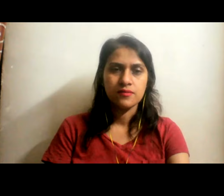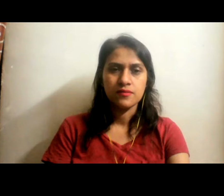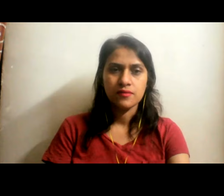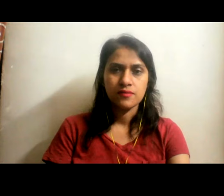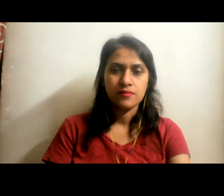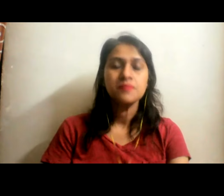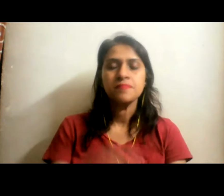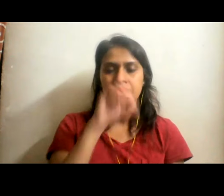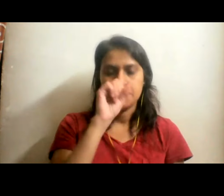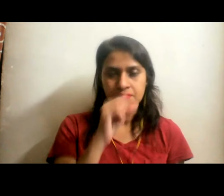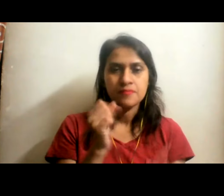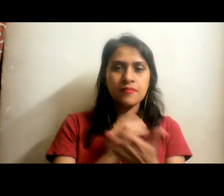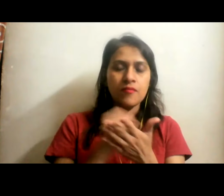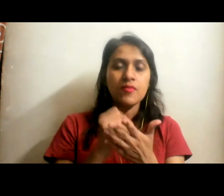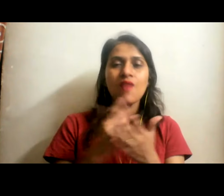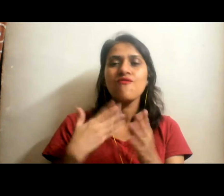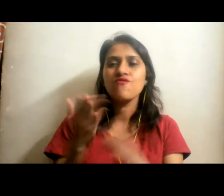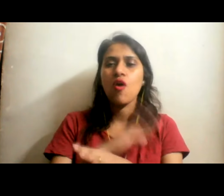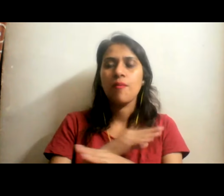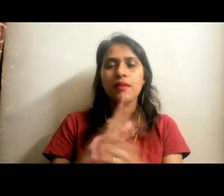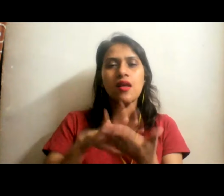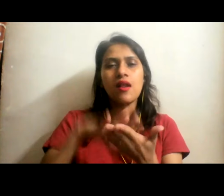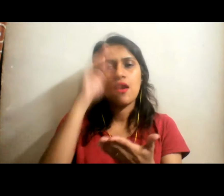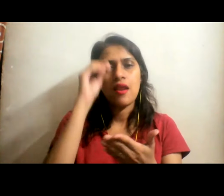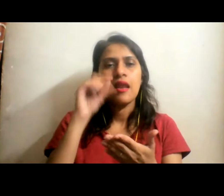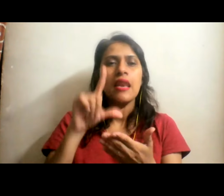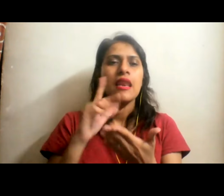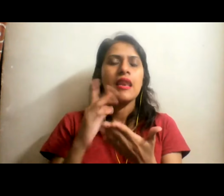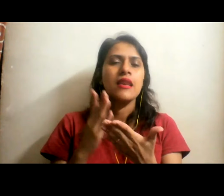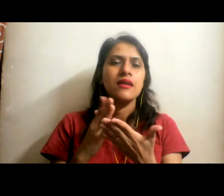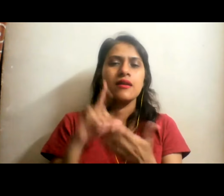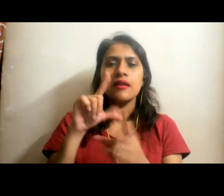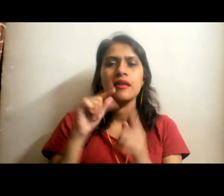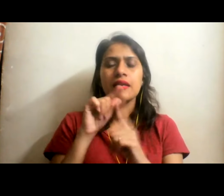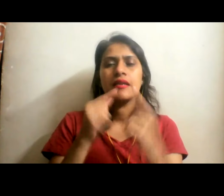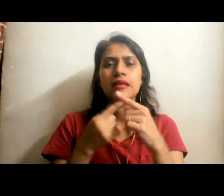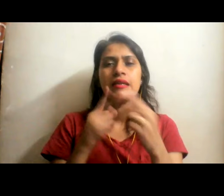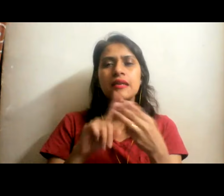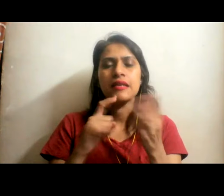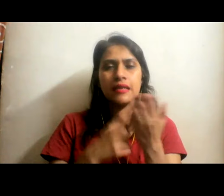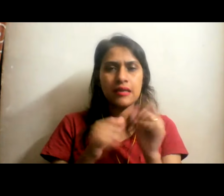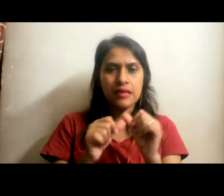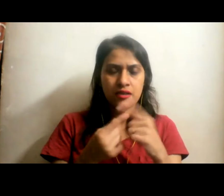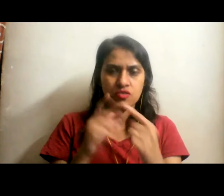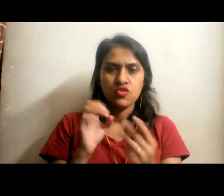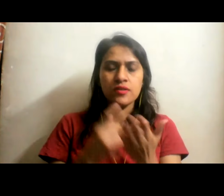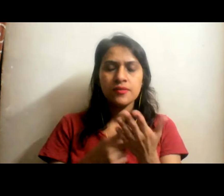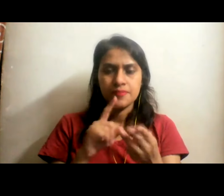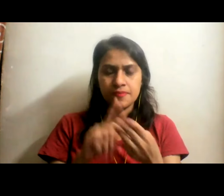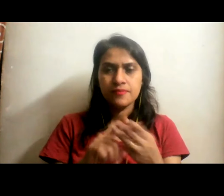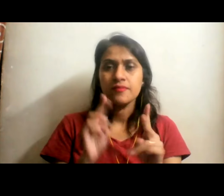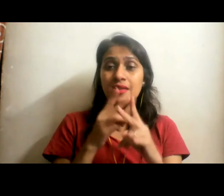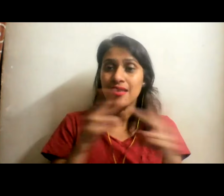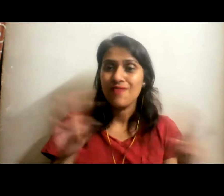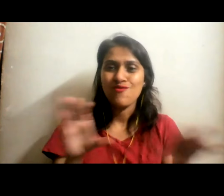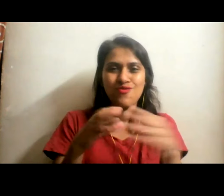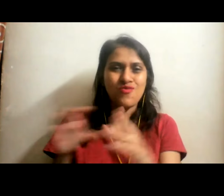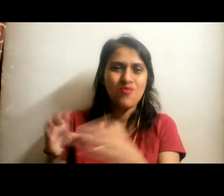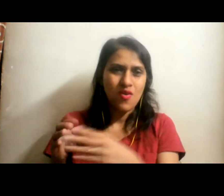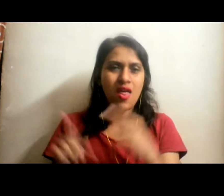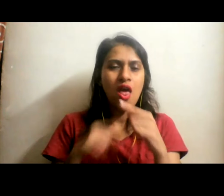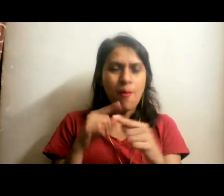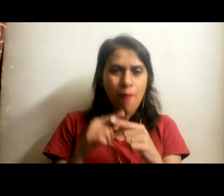because I am from literature and we usually focus on various marginalities. So we might be focusing on Dalit